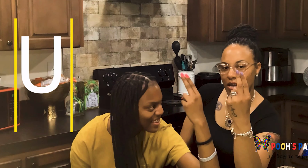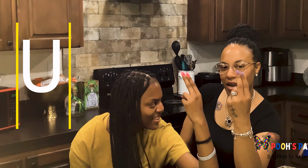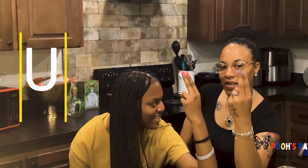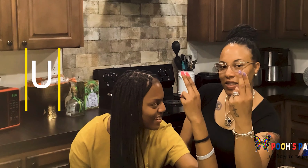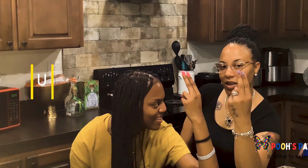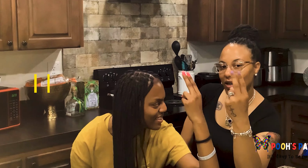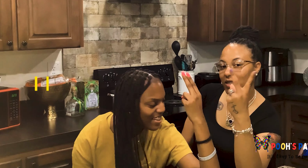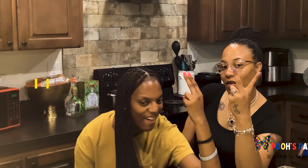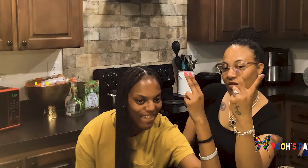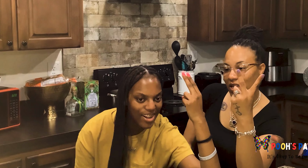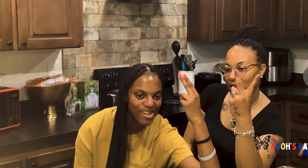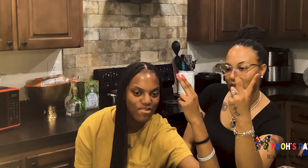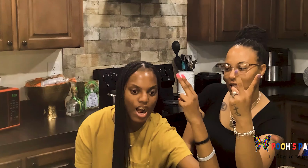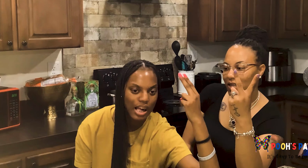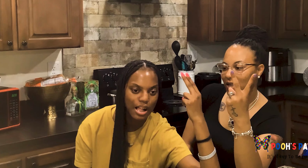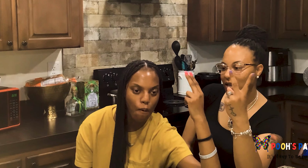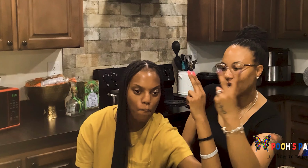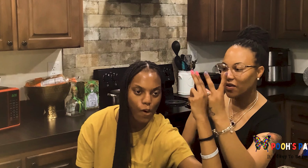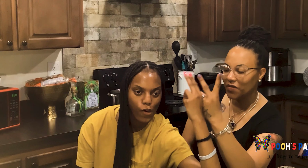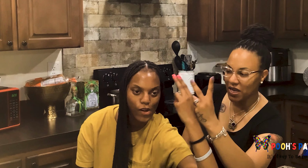Next letter is a V.